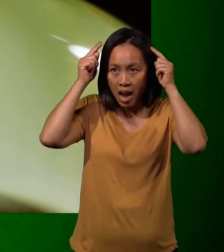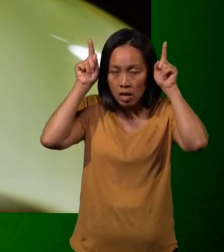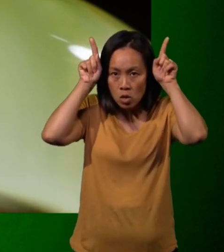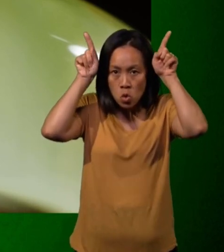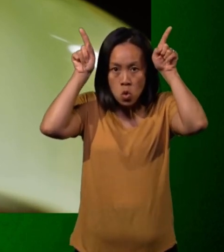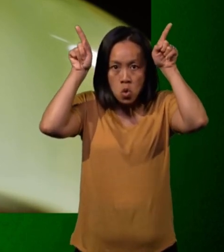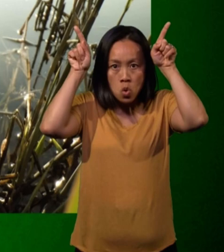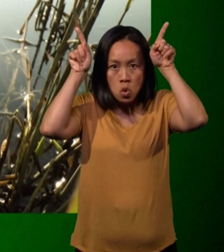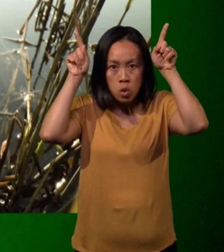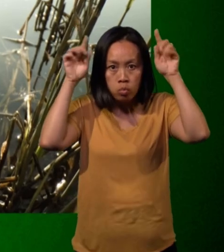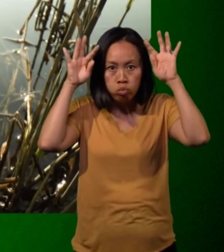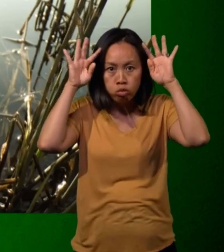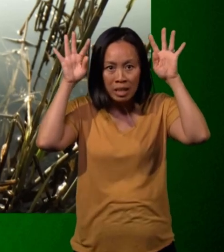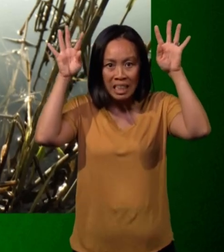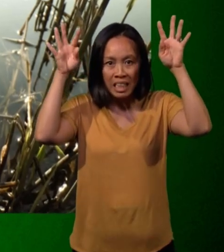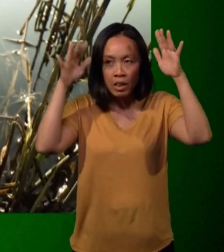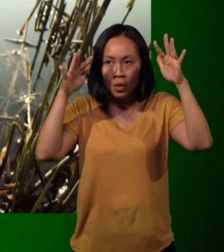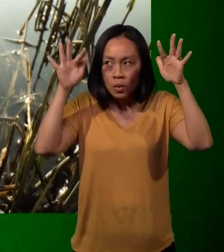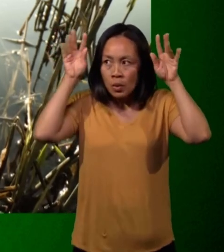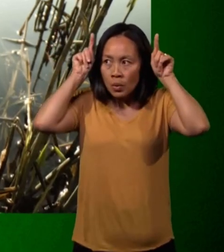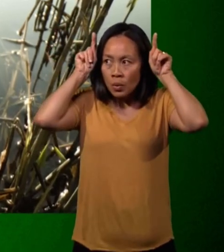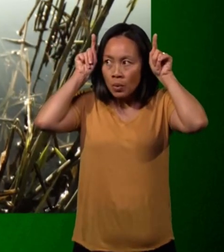head.